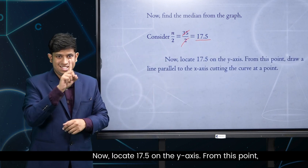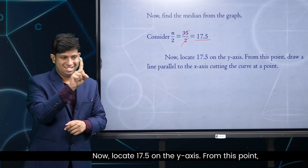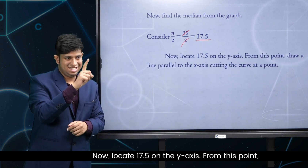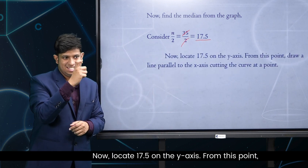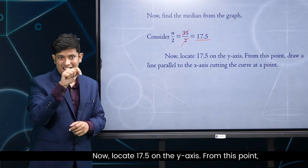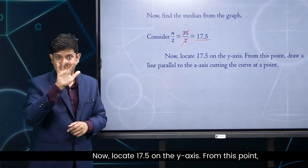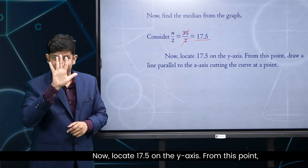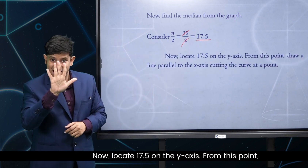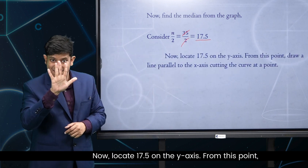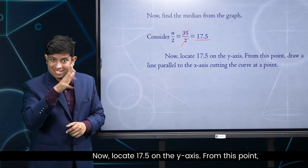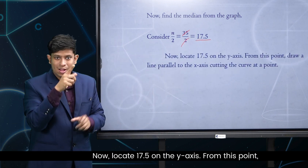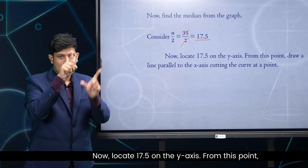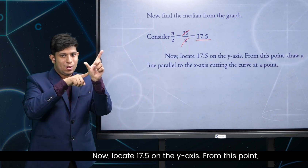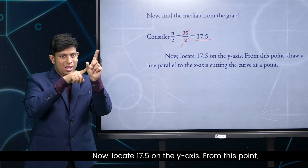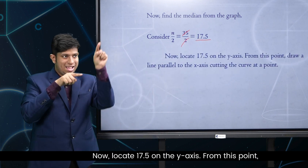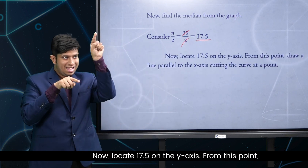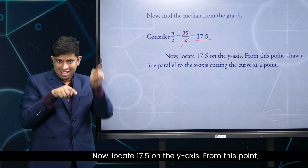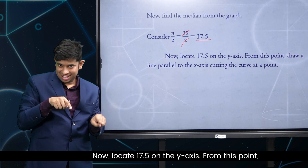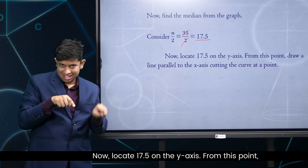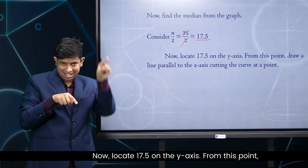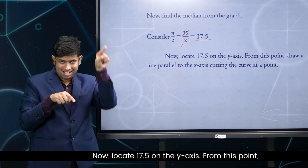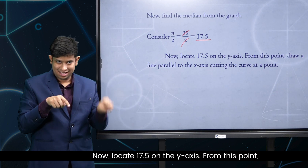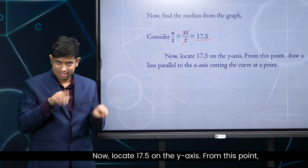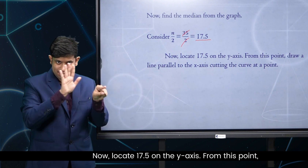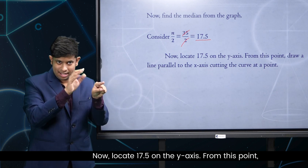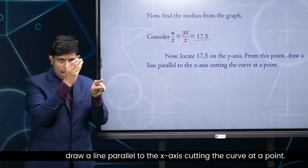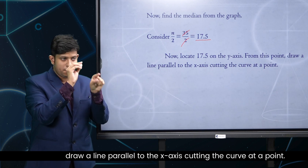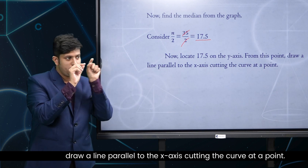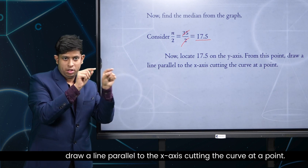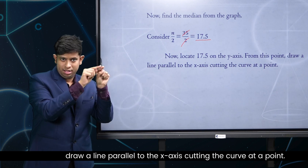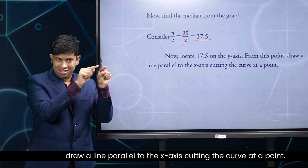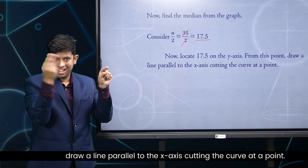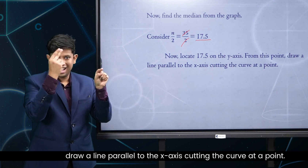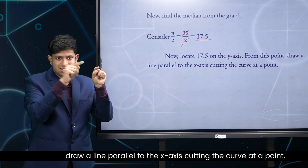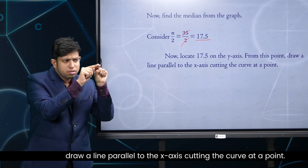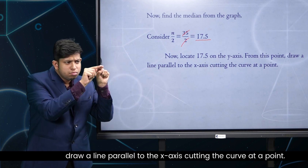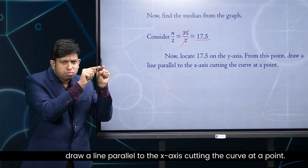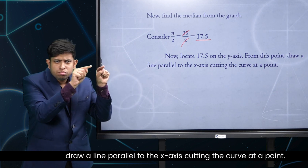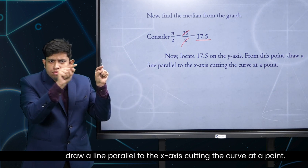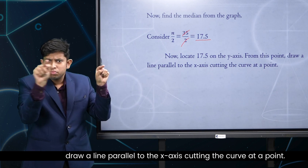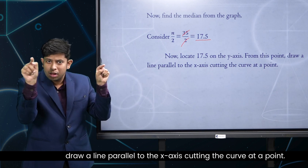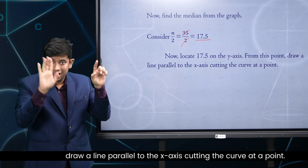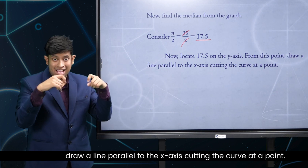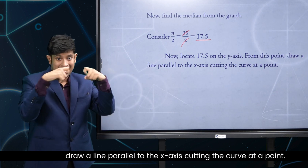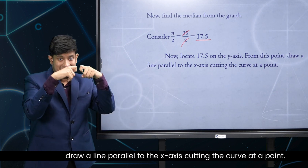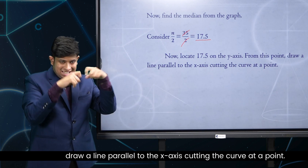locate 17.5 on the y-axis. From this point, draw a line parallel to the x-axis cutting the curve at a